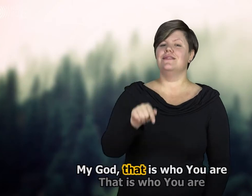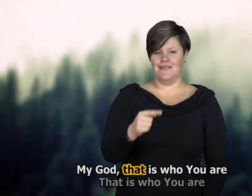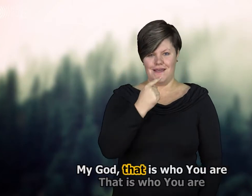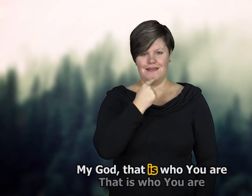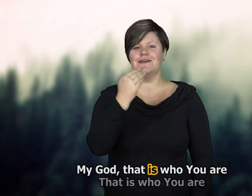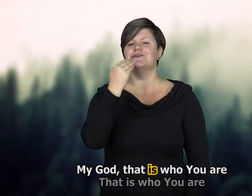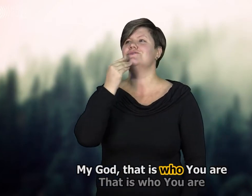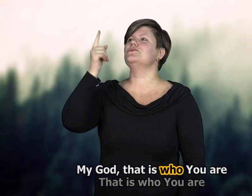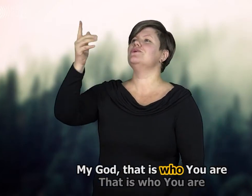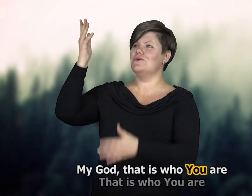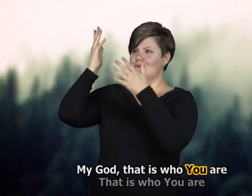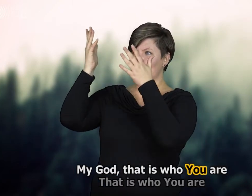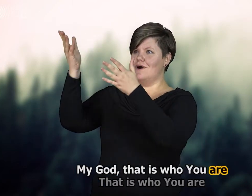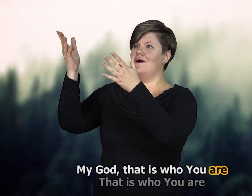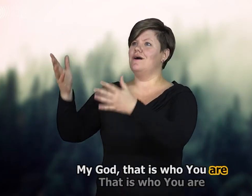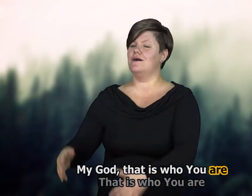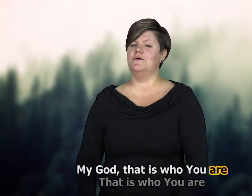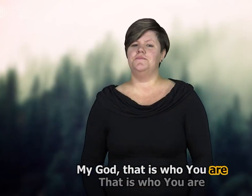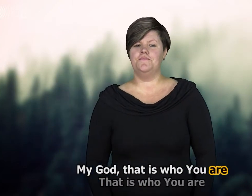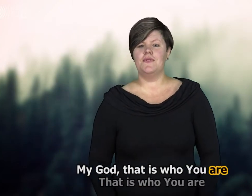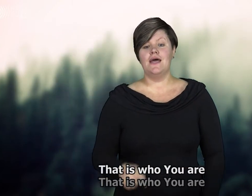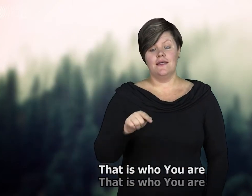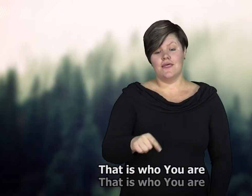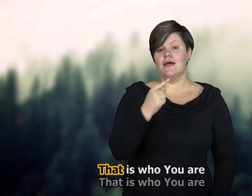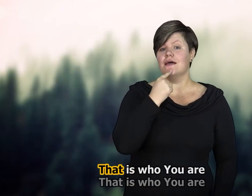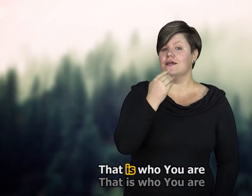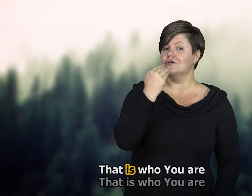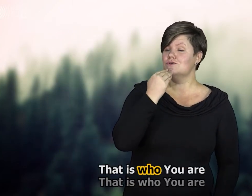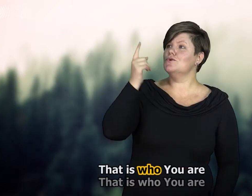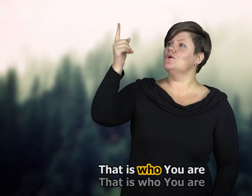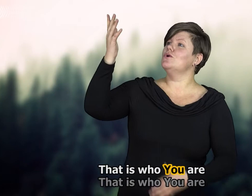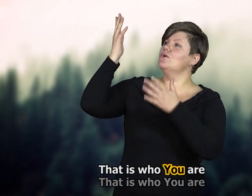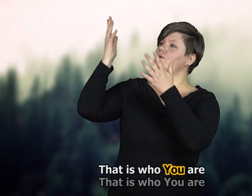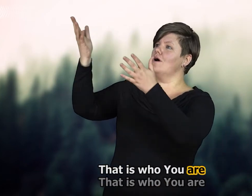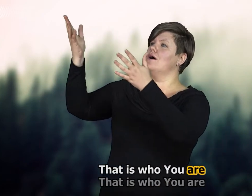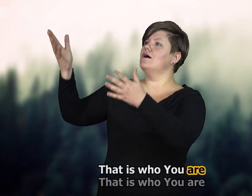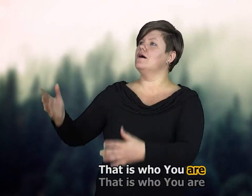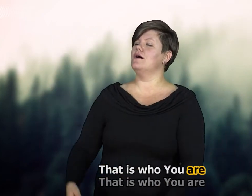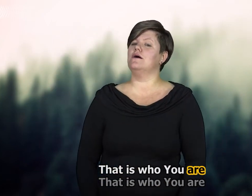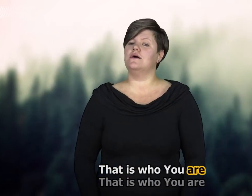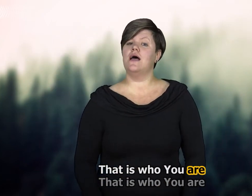that is who you are That is who you are That